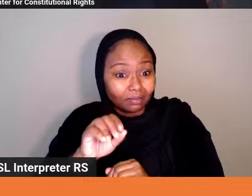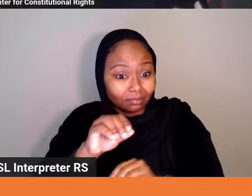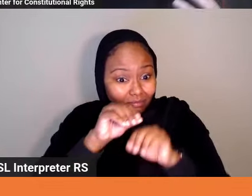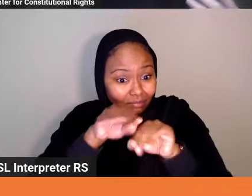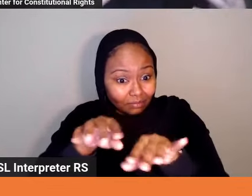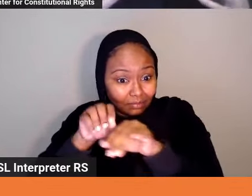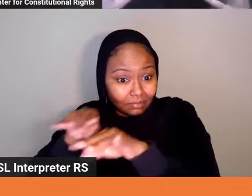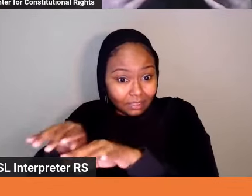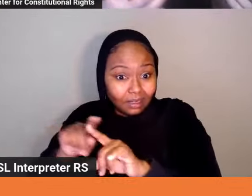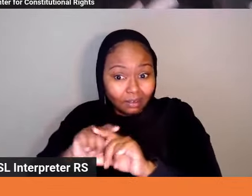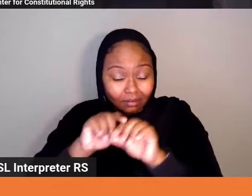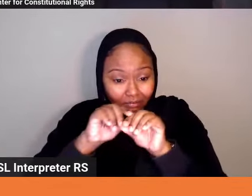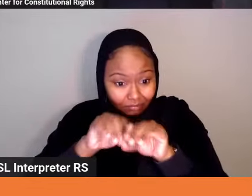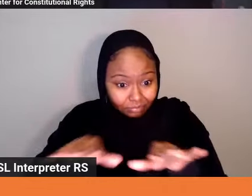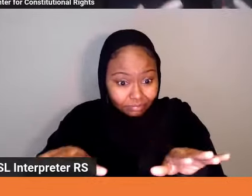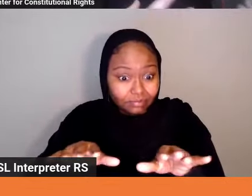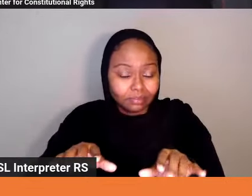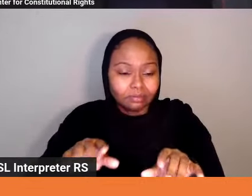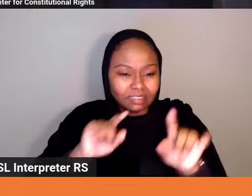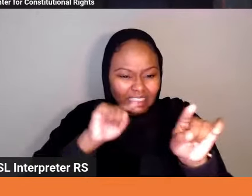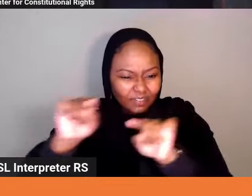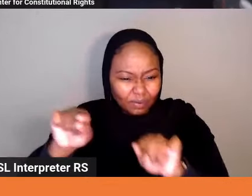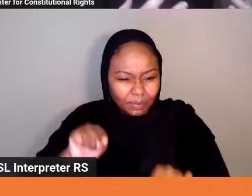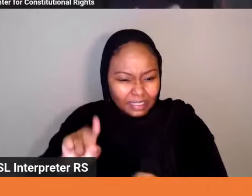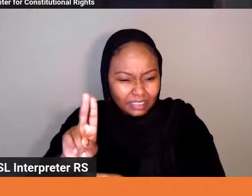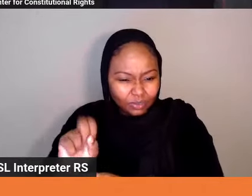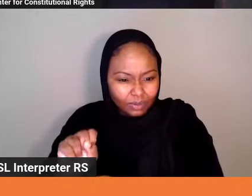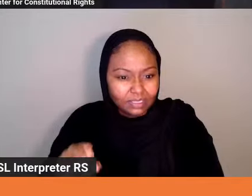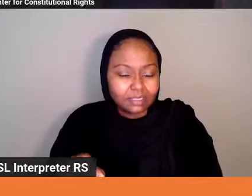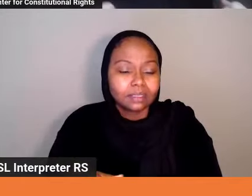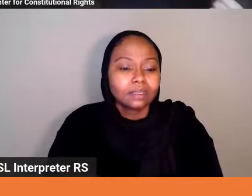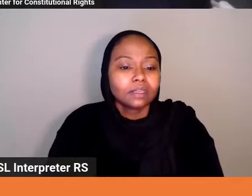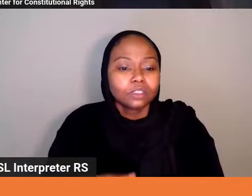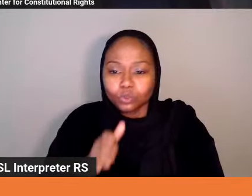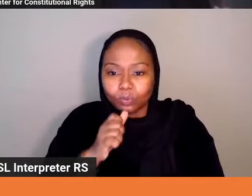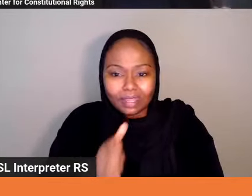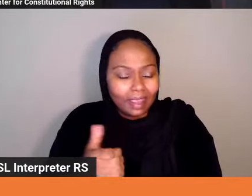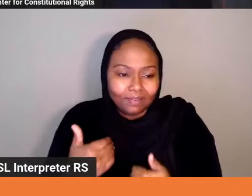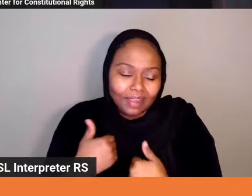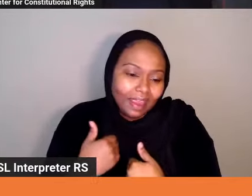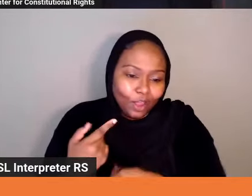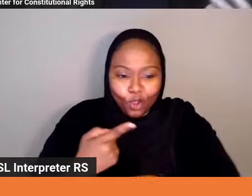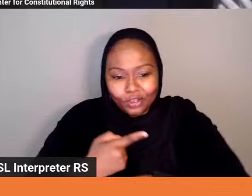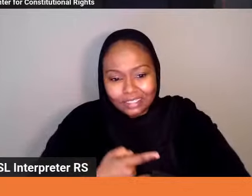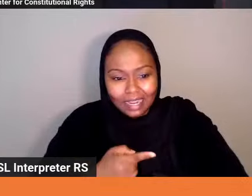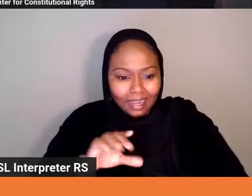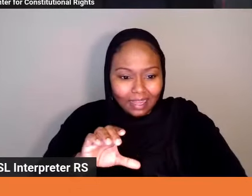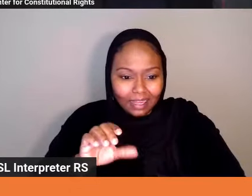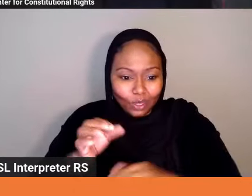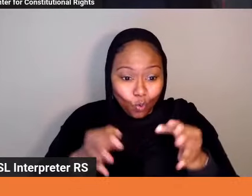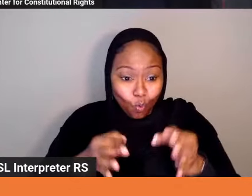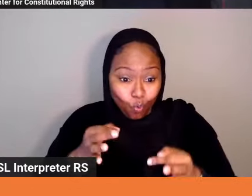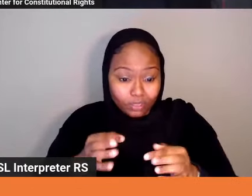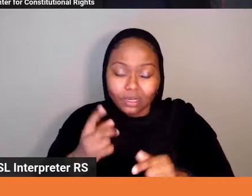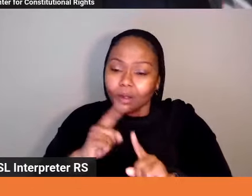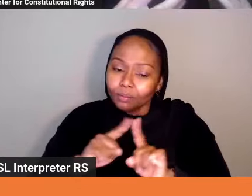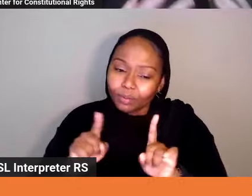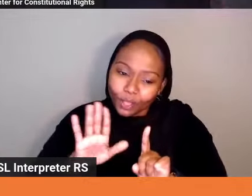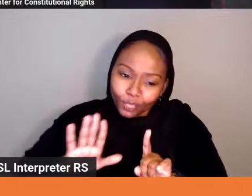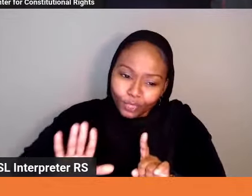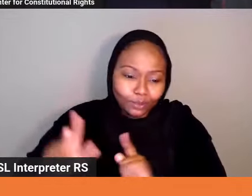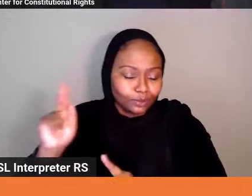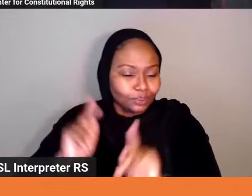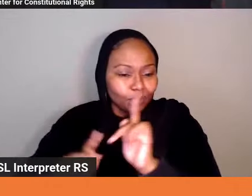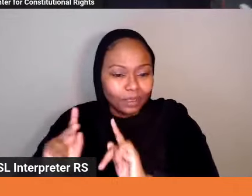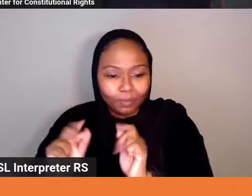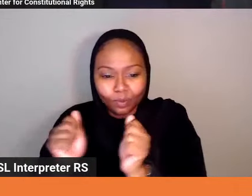court, those individuals' faces in very beautiful photos with